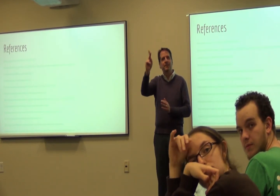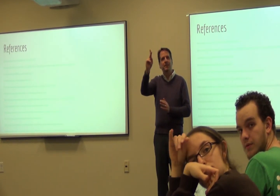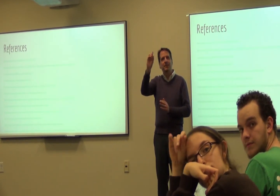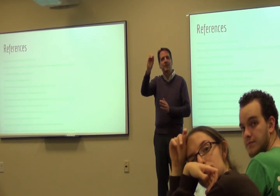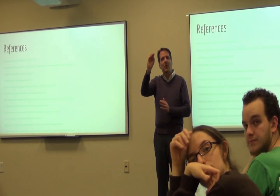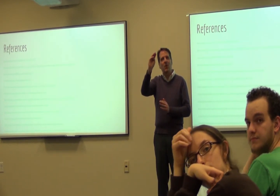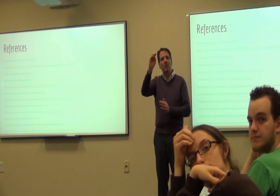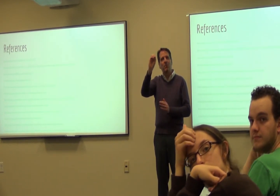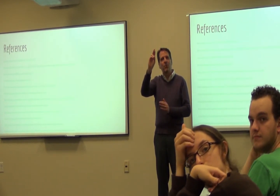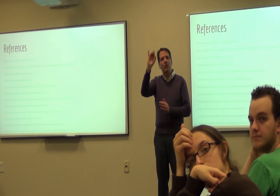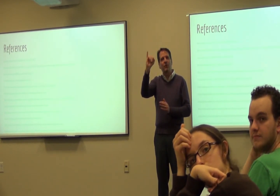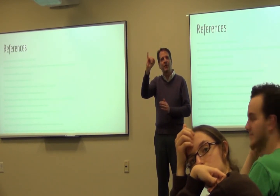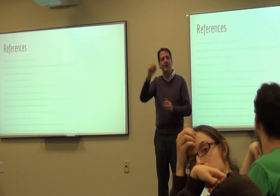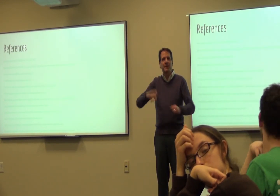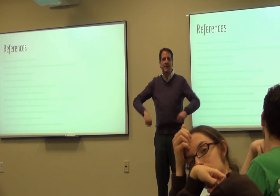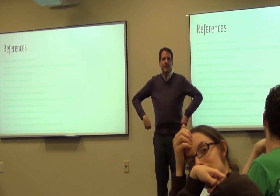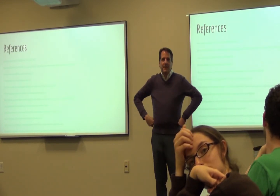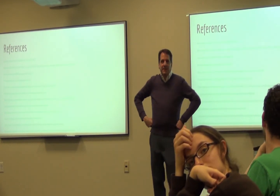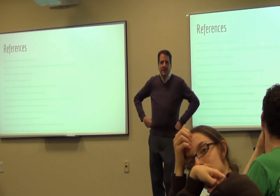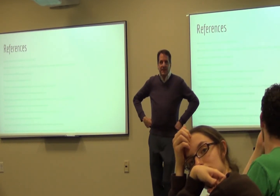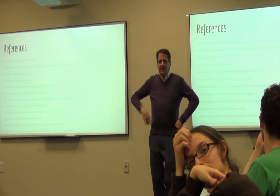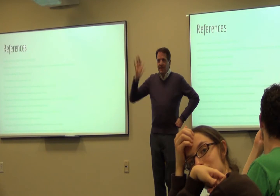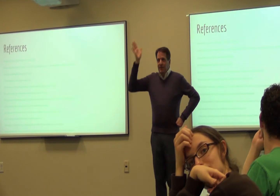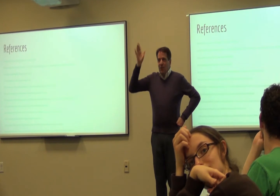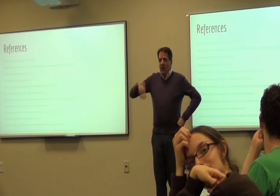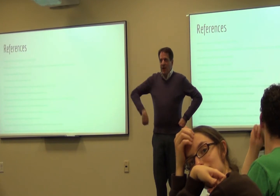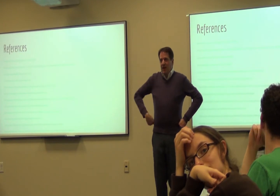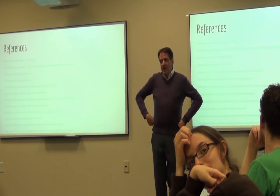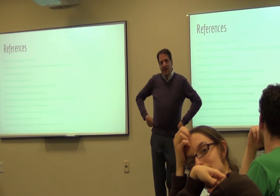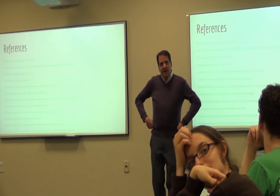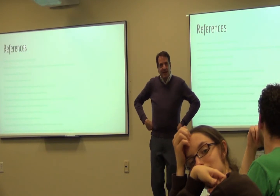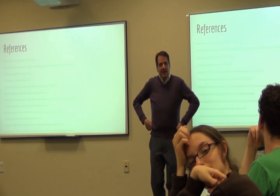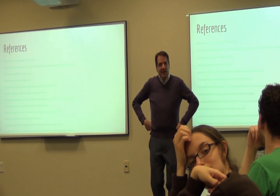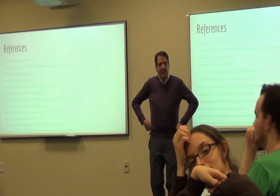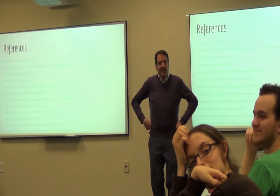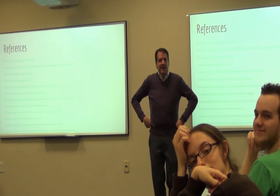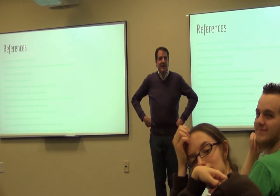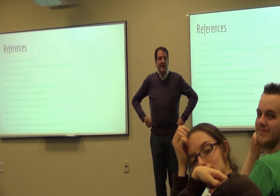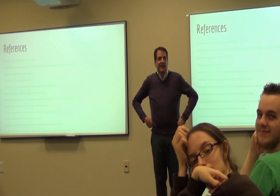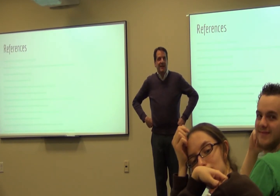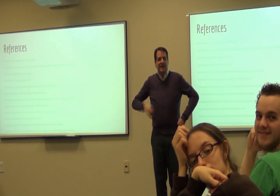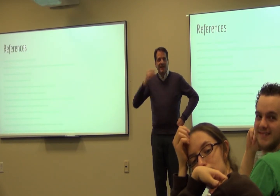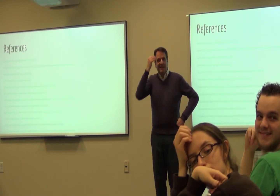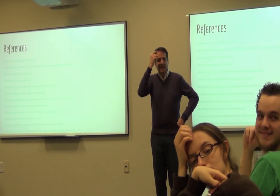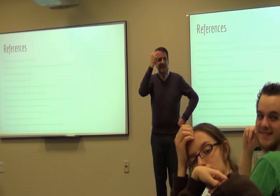Good morning. Oh, the isolation and people being by themselves.